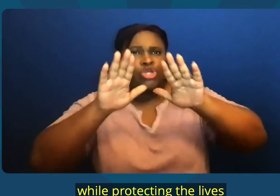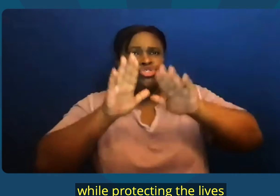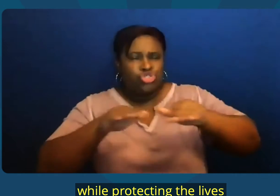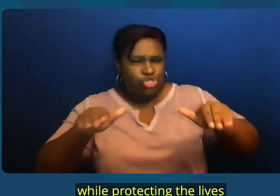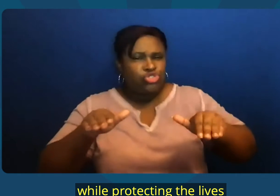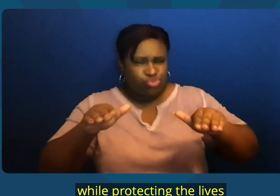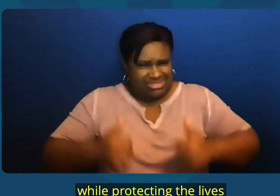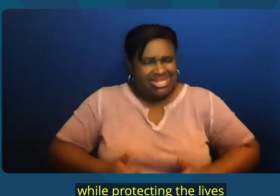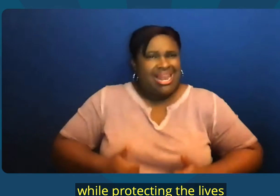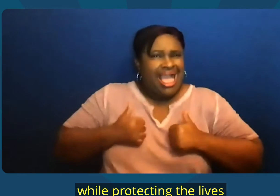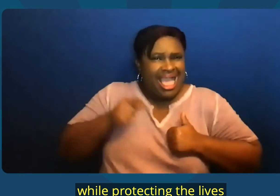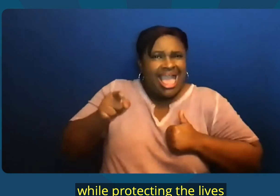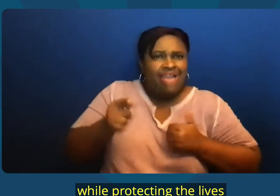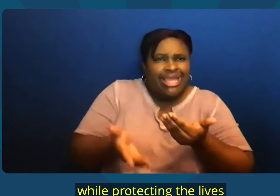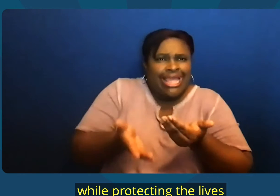most vulnerable.